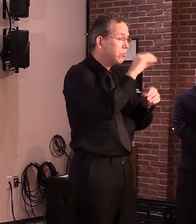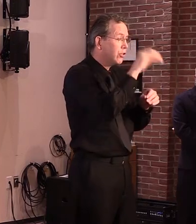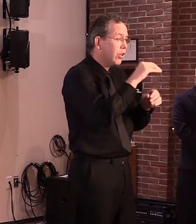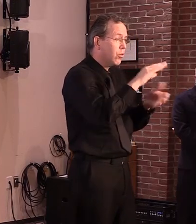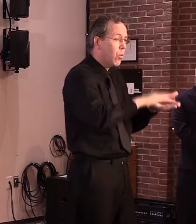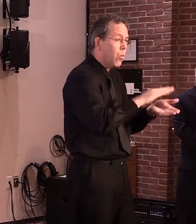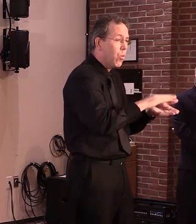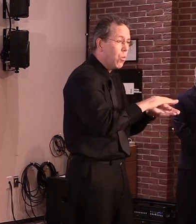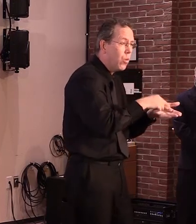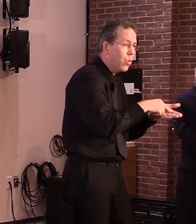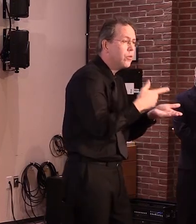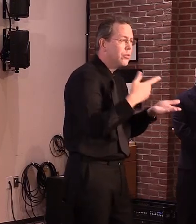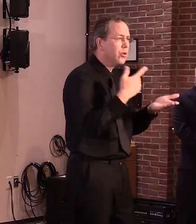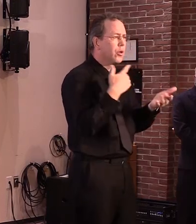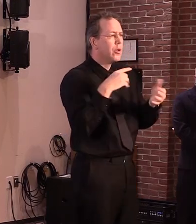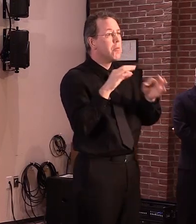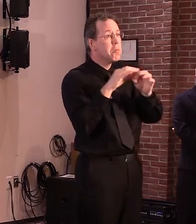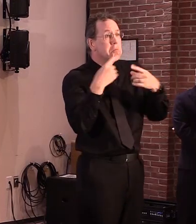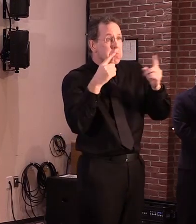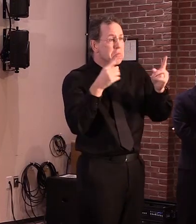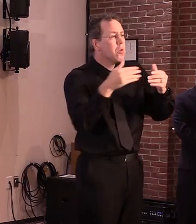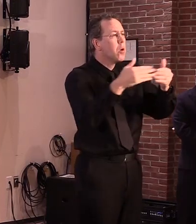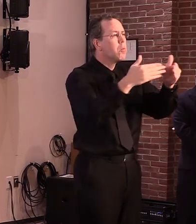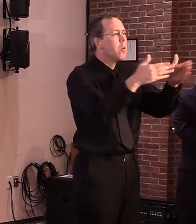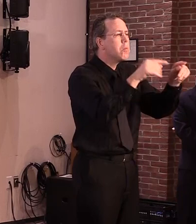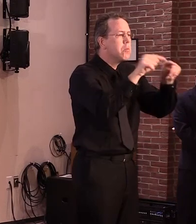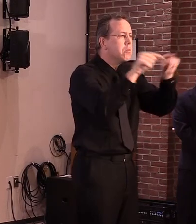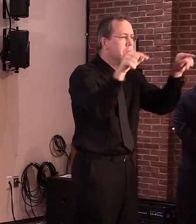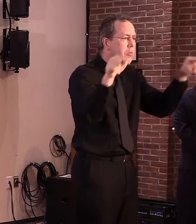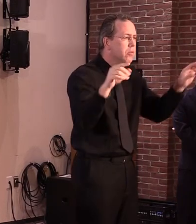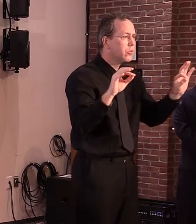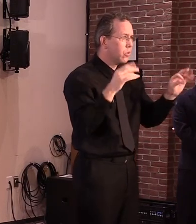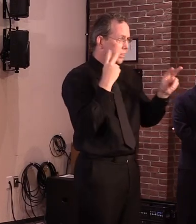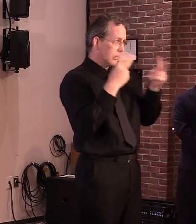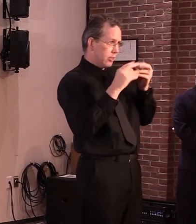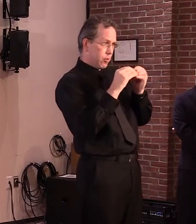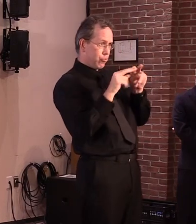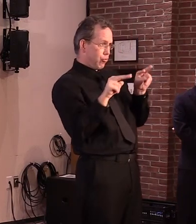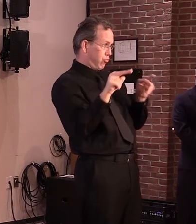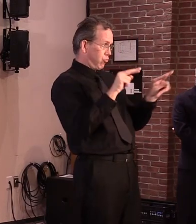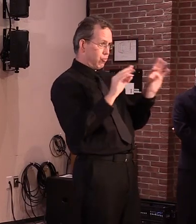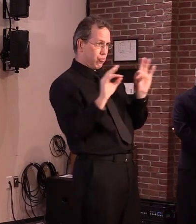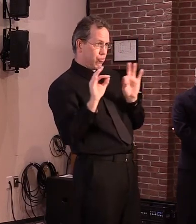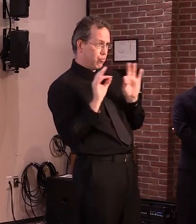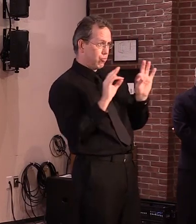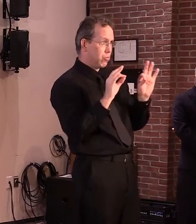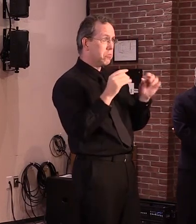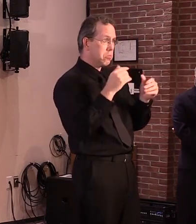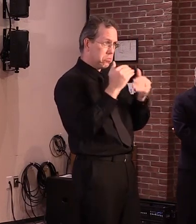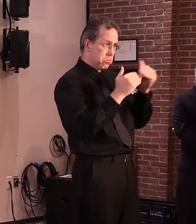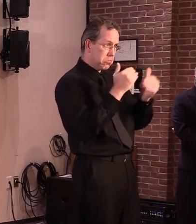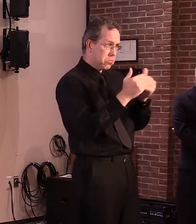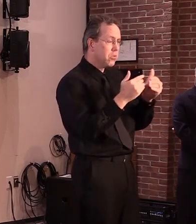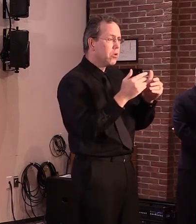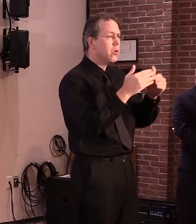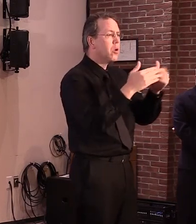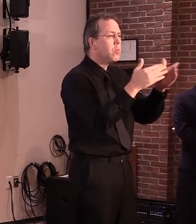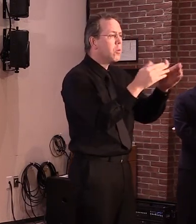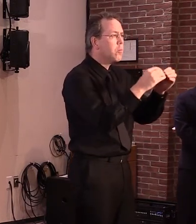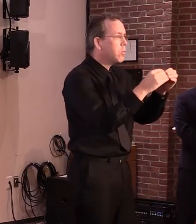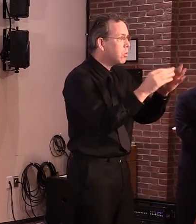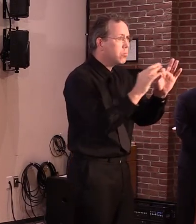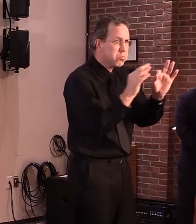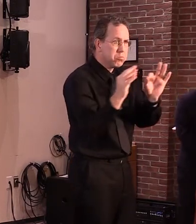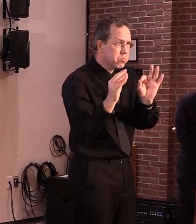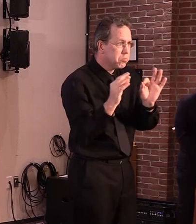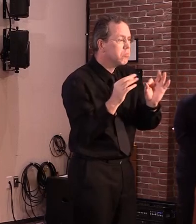we're open at 25% across almost all sectors. And then we can go from there, watch the data, and see what happens. I